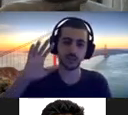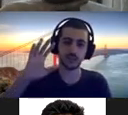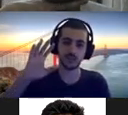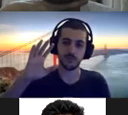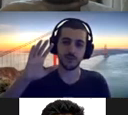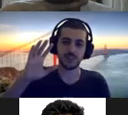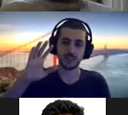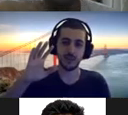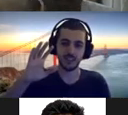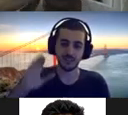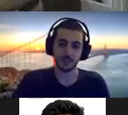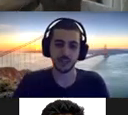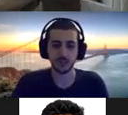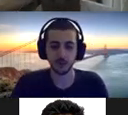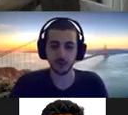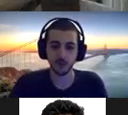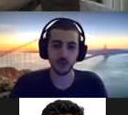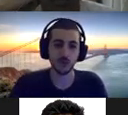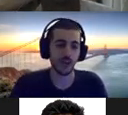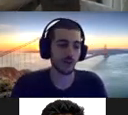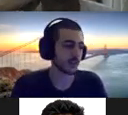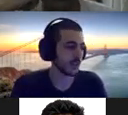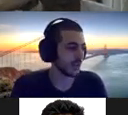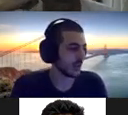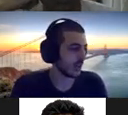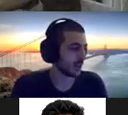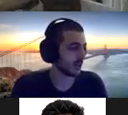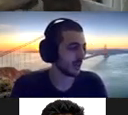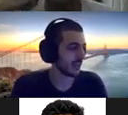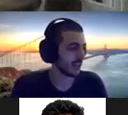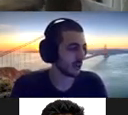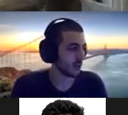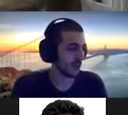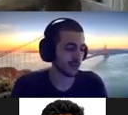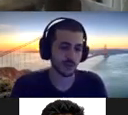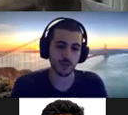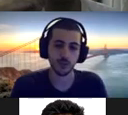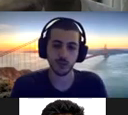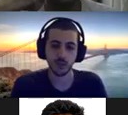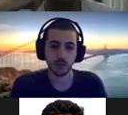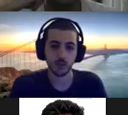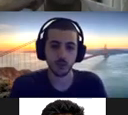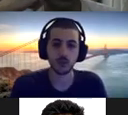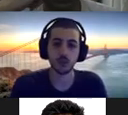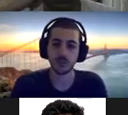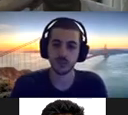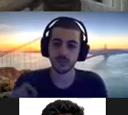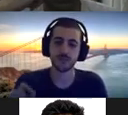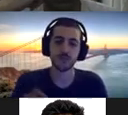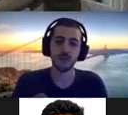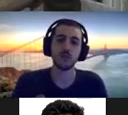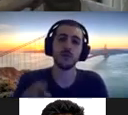like freezing in space, Yeah, right? yeah, You yeah, don't yeah. know what happens. Yes, yes. Here in linear one, for example, we